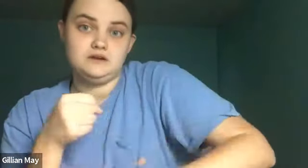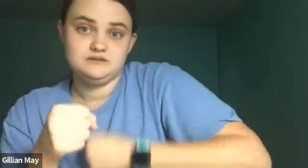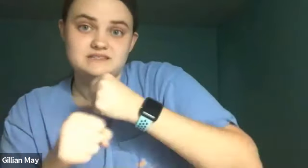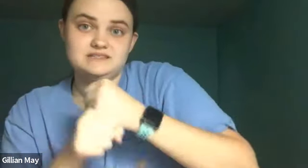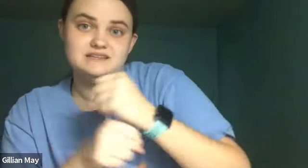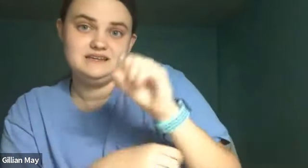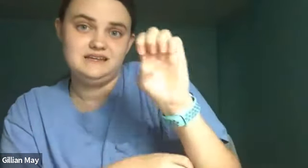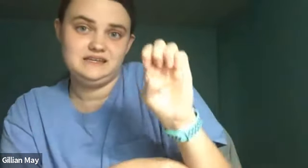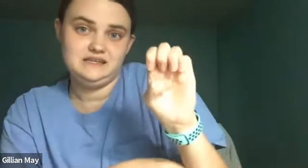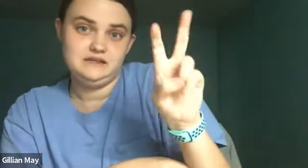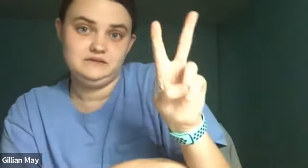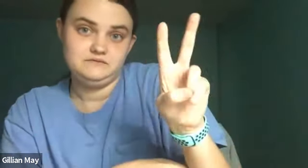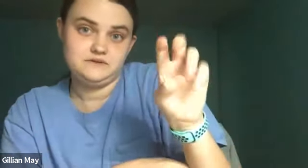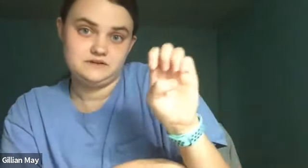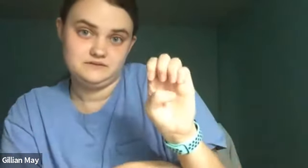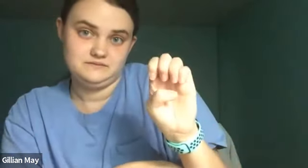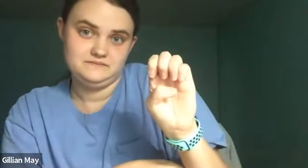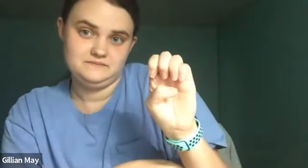Year's Eve.